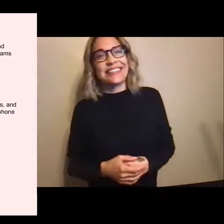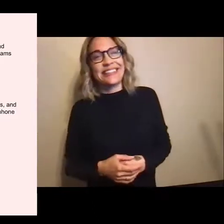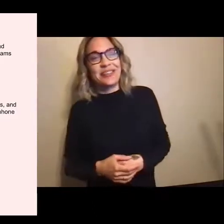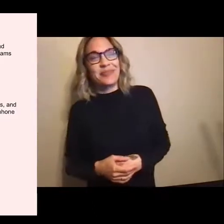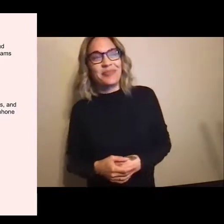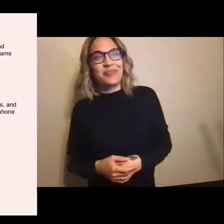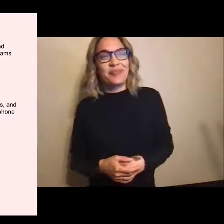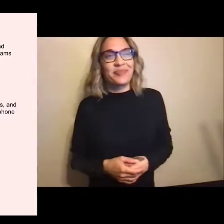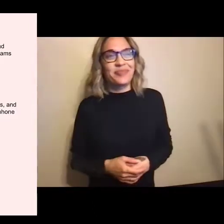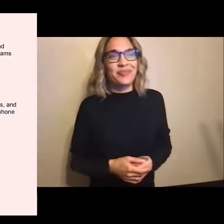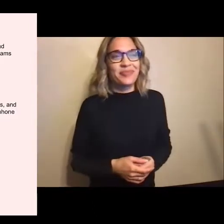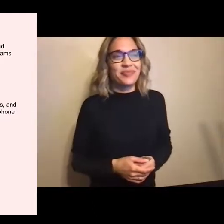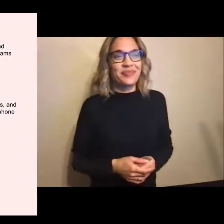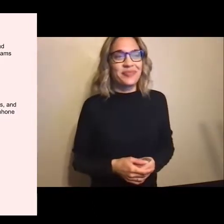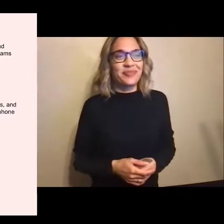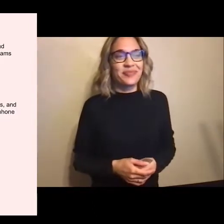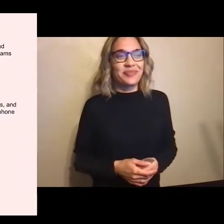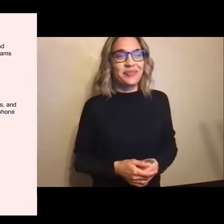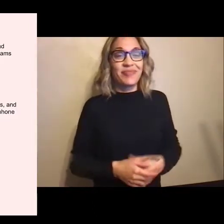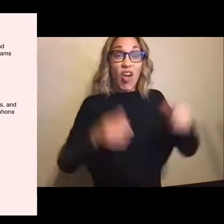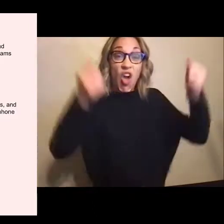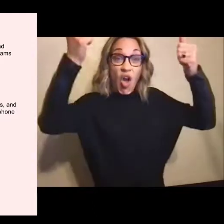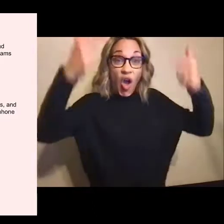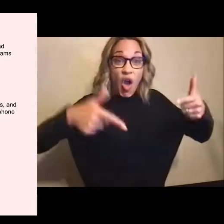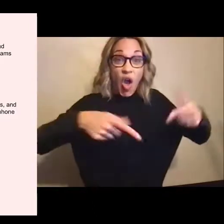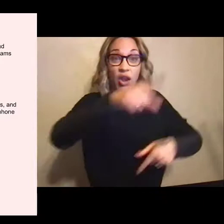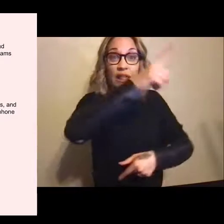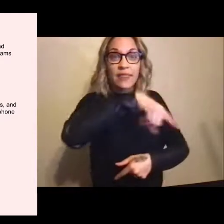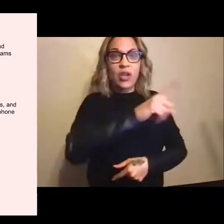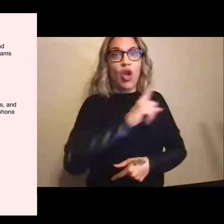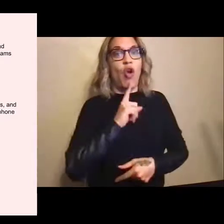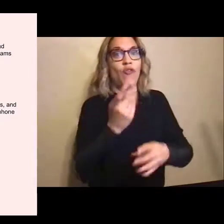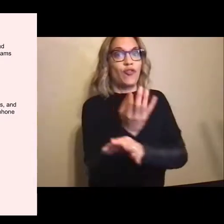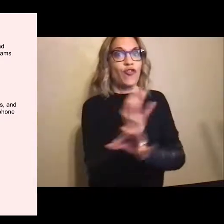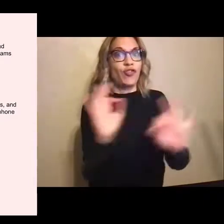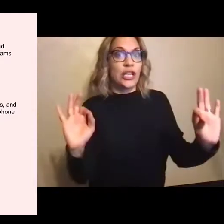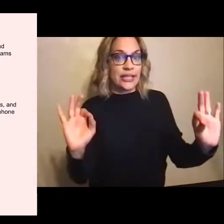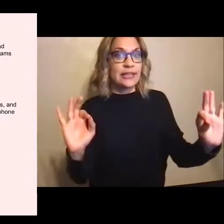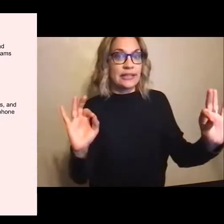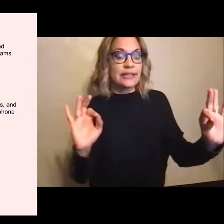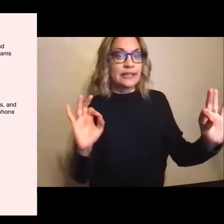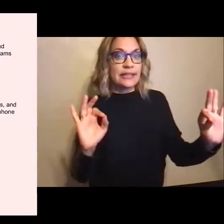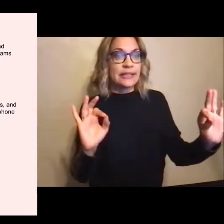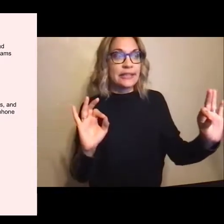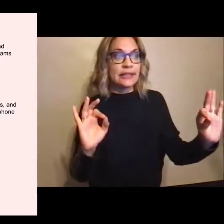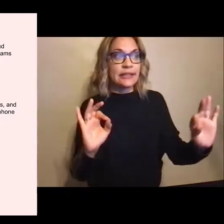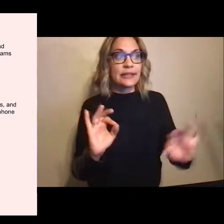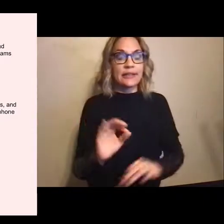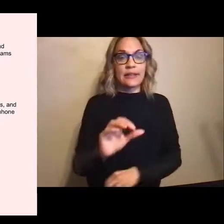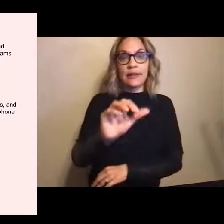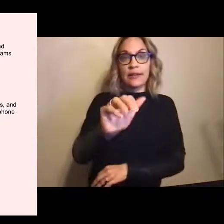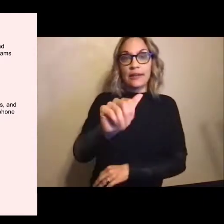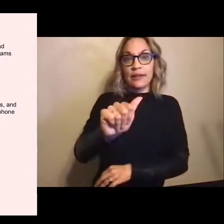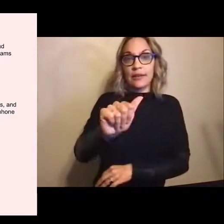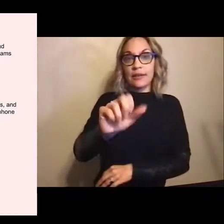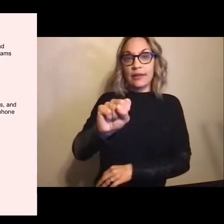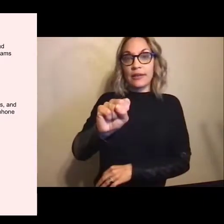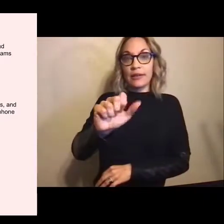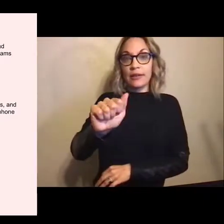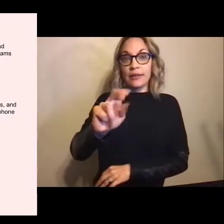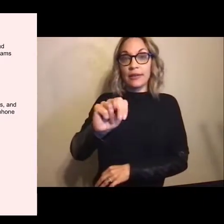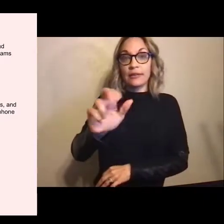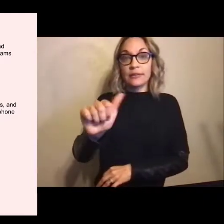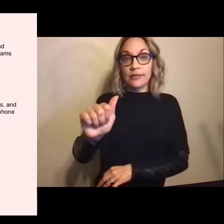programs that we have. It's 2021. We should definitely be using tech. All of these applications I've listed here are